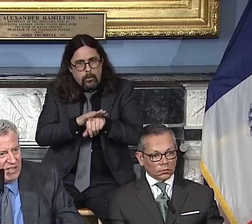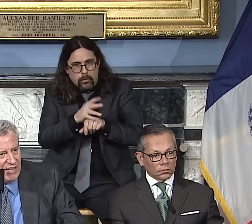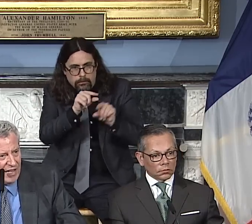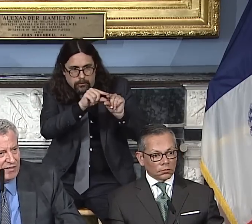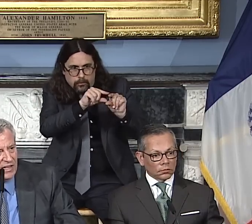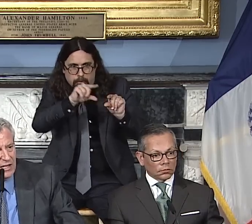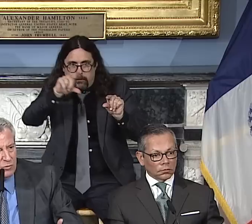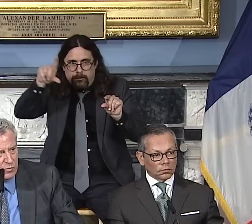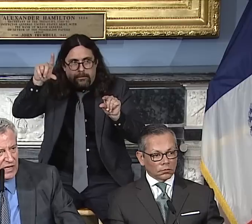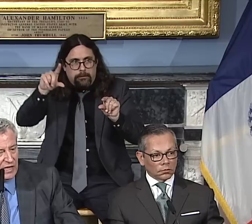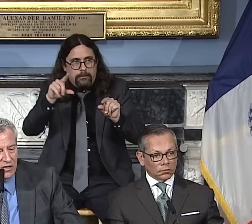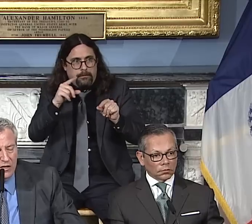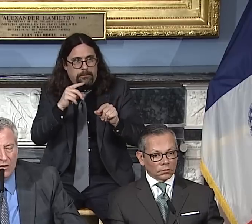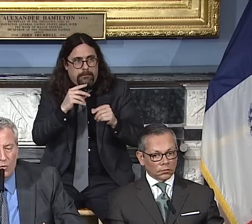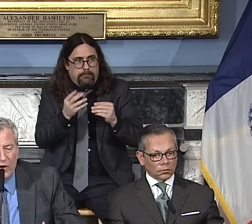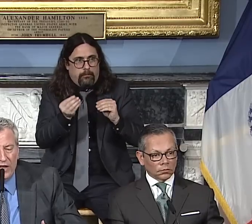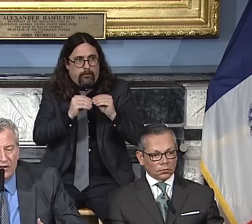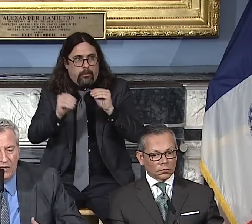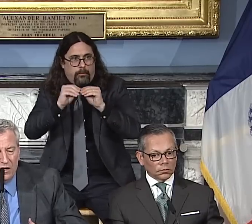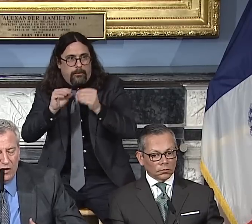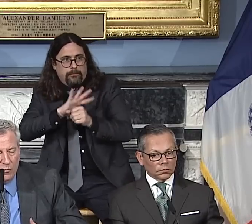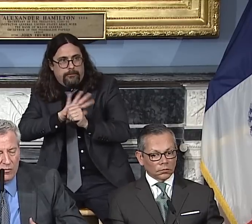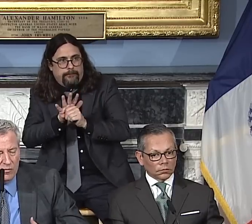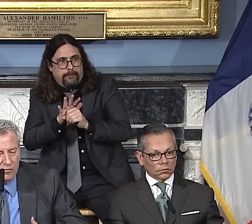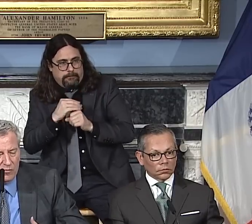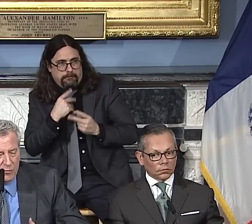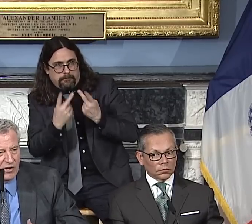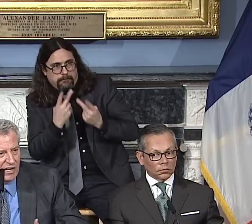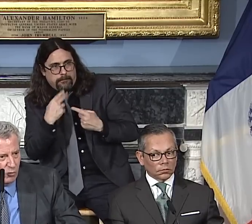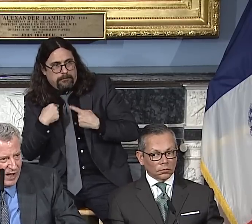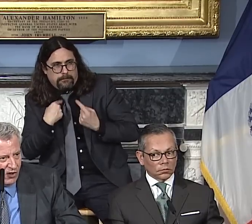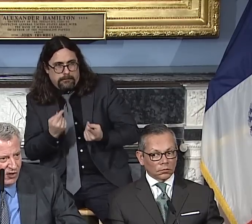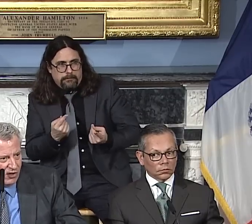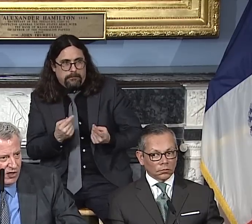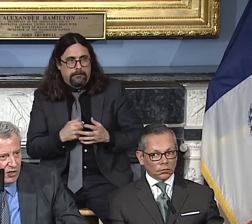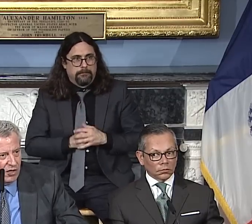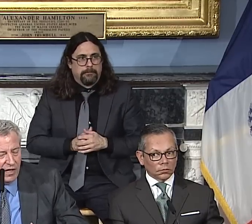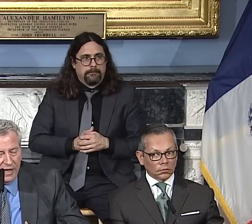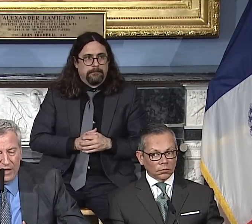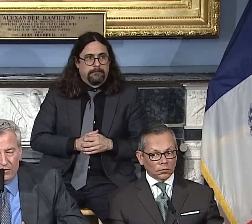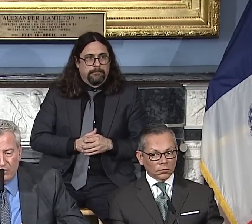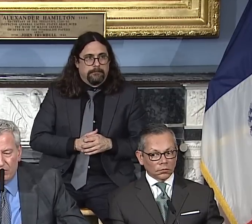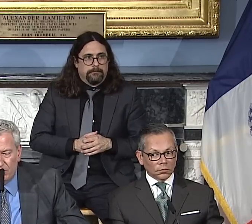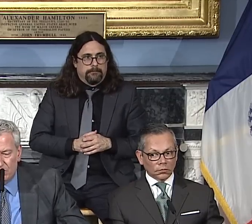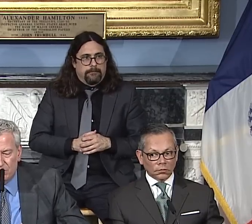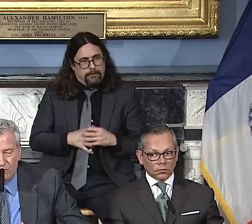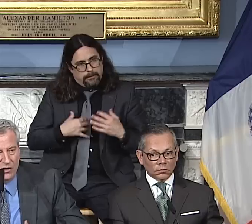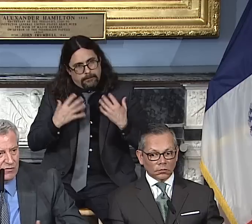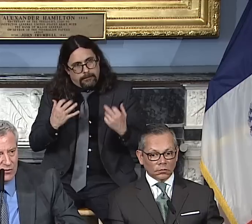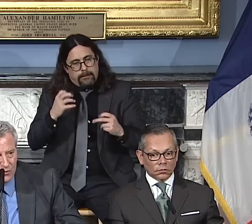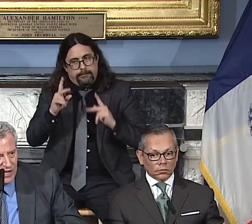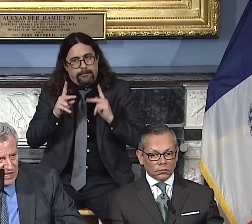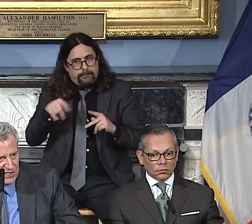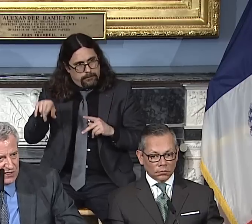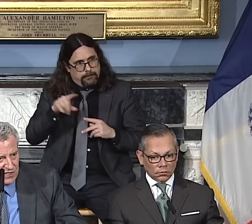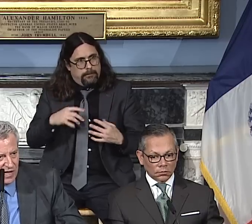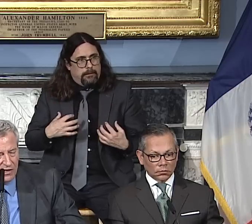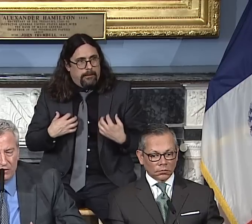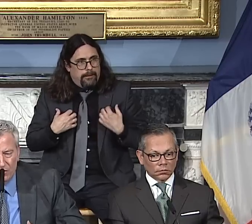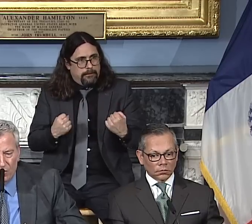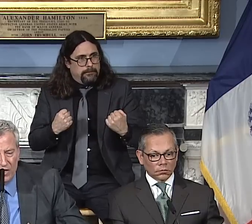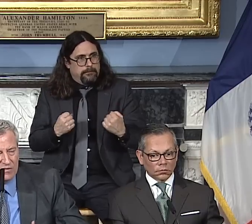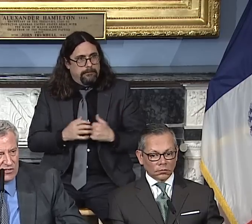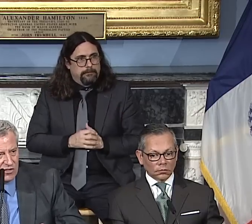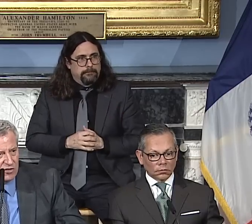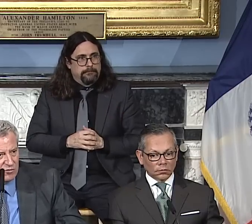what would be the end? The end would be when people are getting well, and there's very few new cases,